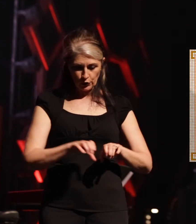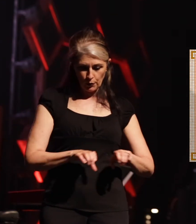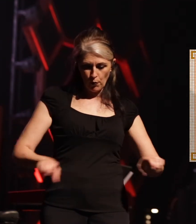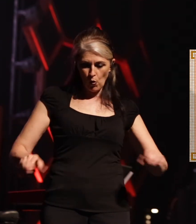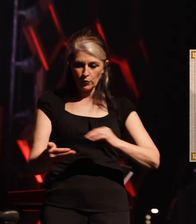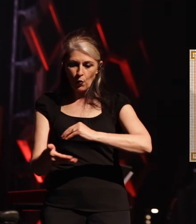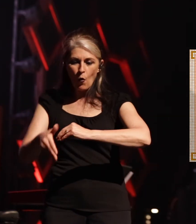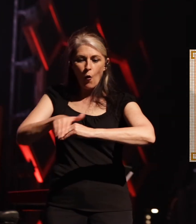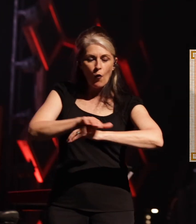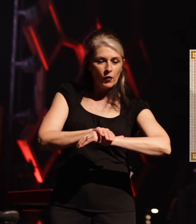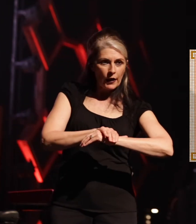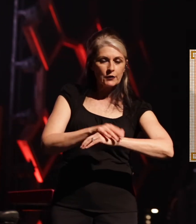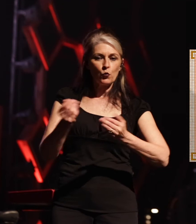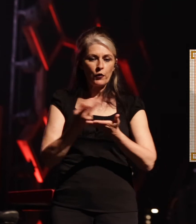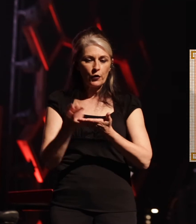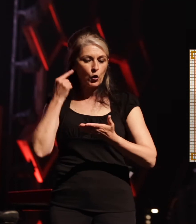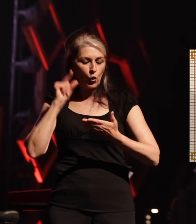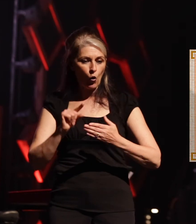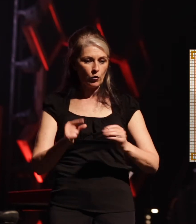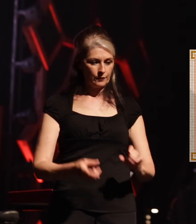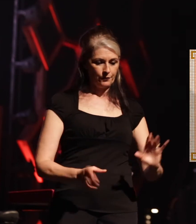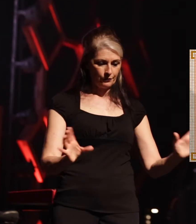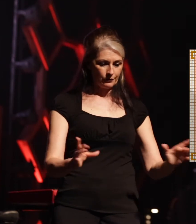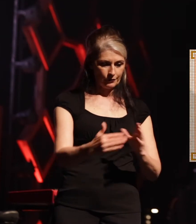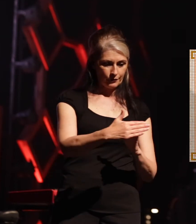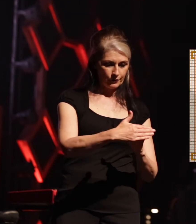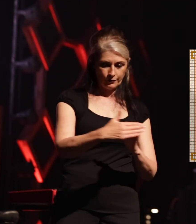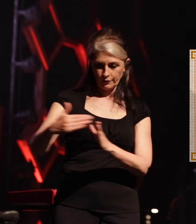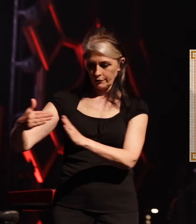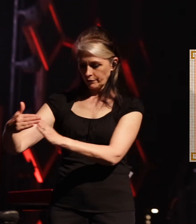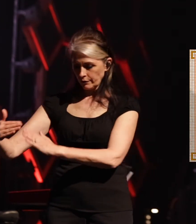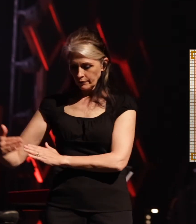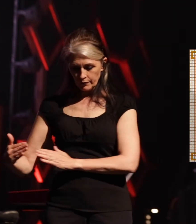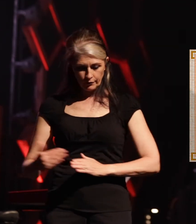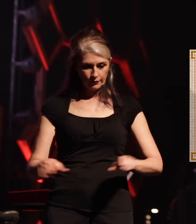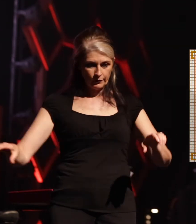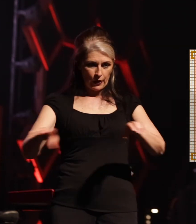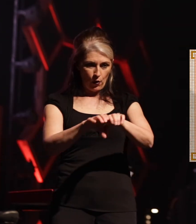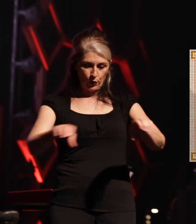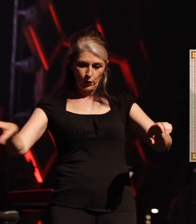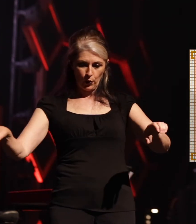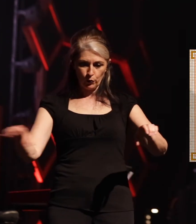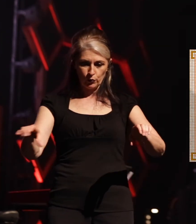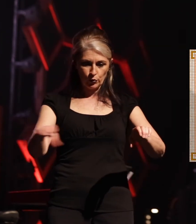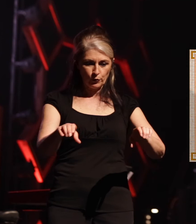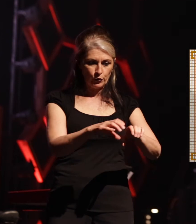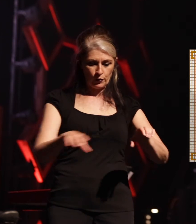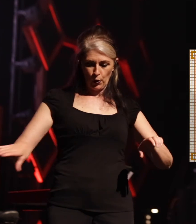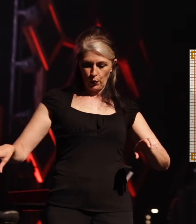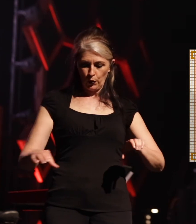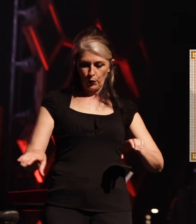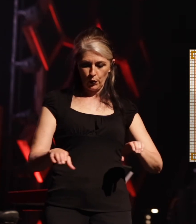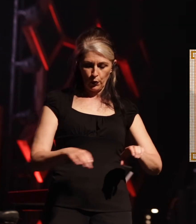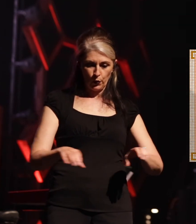Insert the poles into the rings on the sides of the ark and carry it. The poles are to remain in the rings of this ark. They are not to be